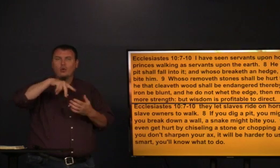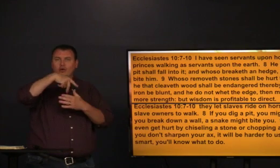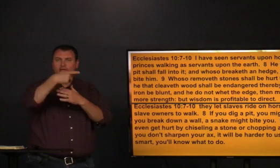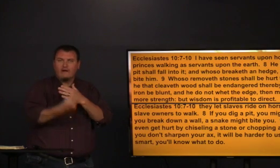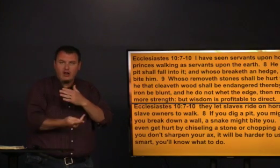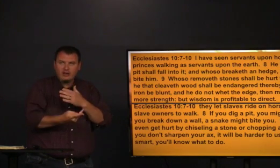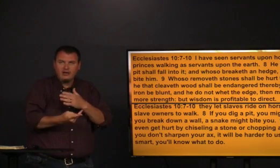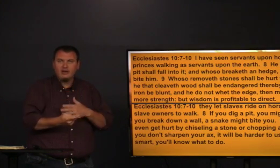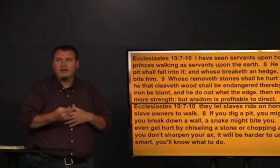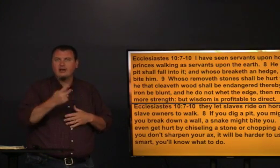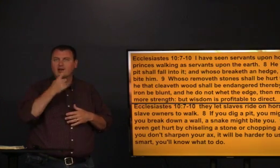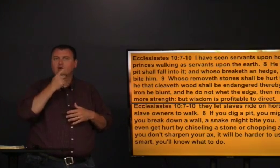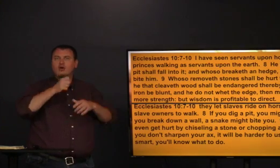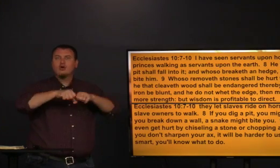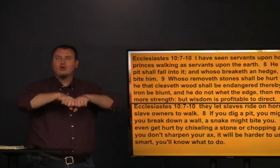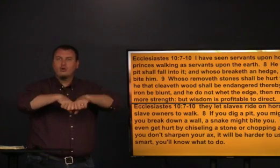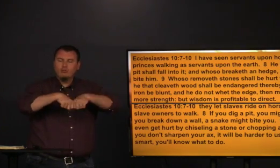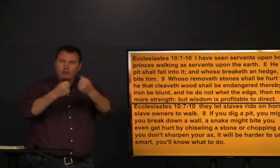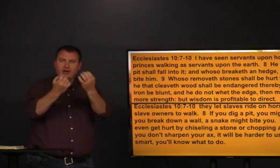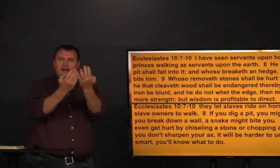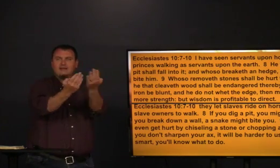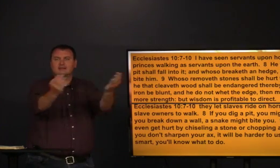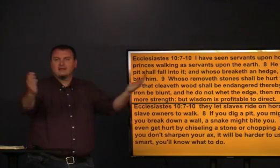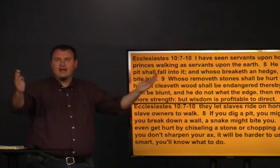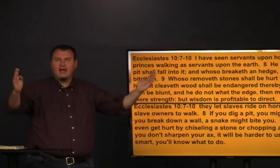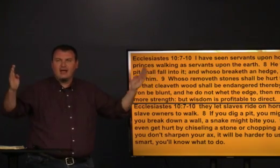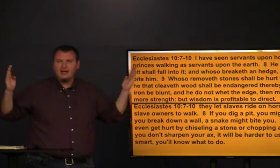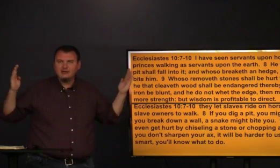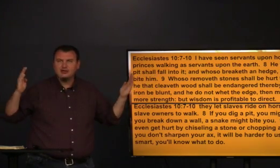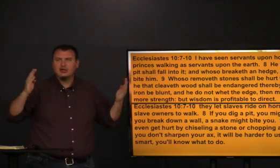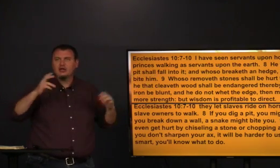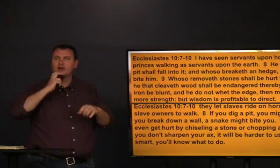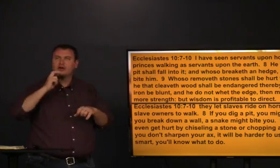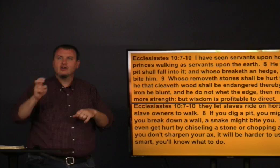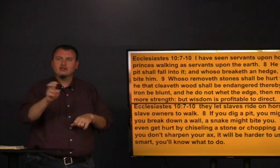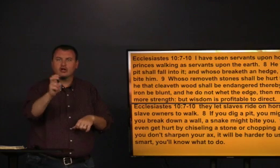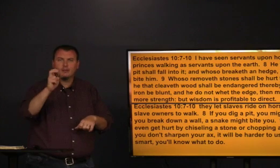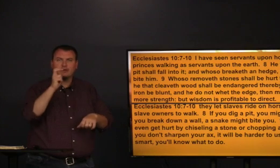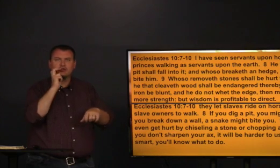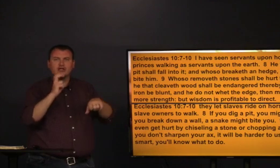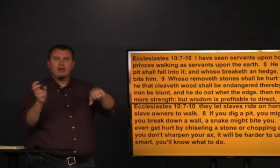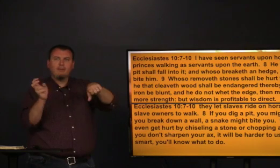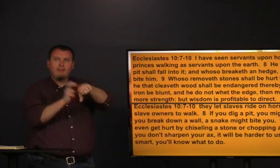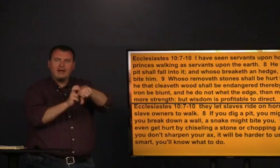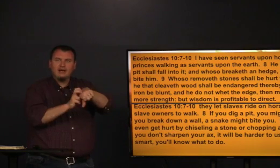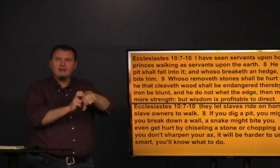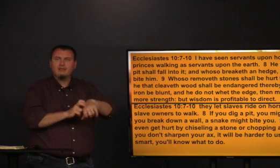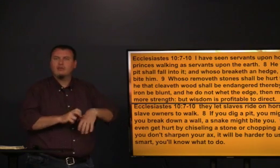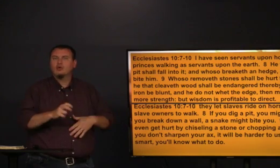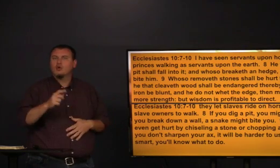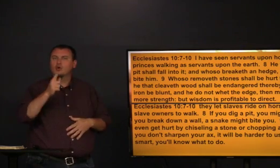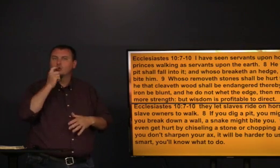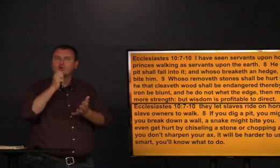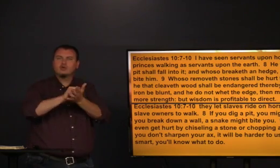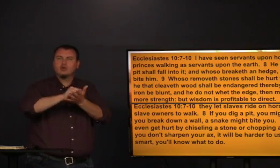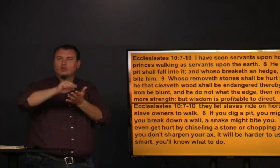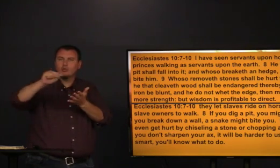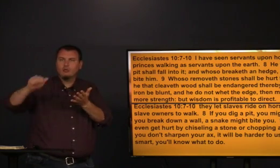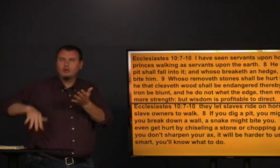will fall in it. Who breaks a hedge, a serpent shall bite him. Whoso